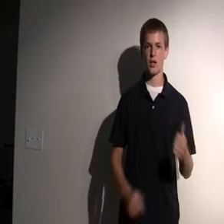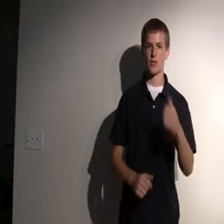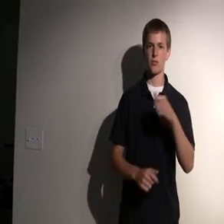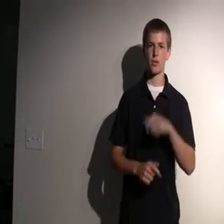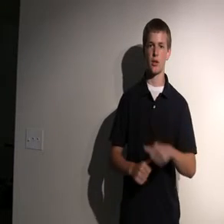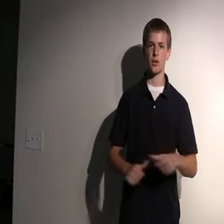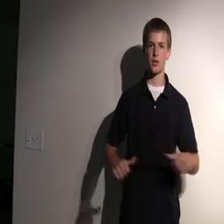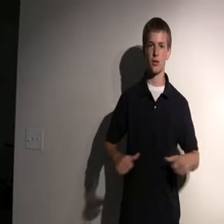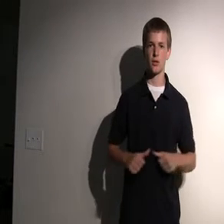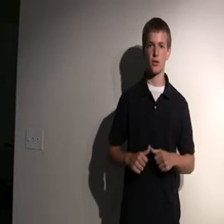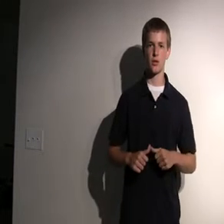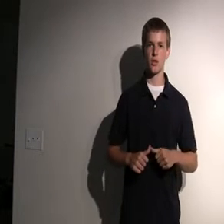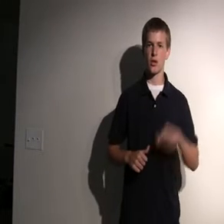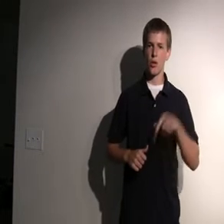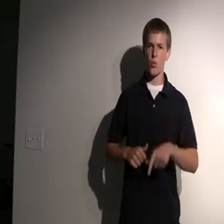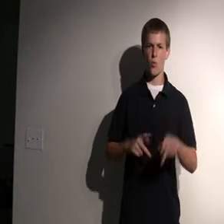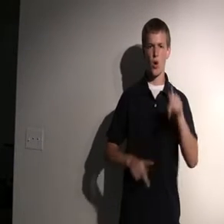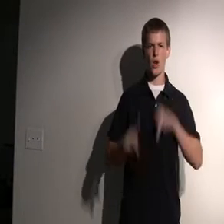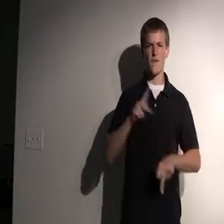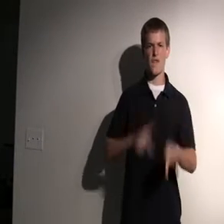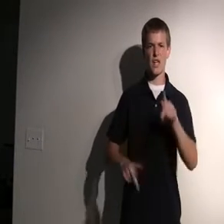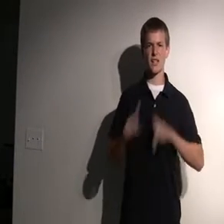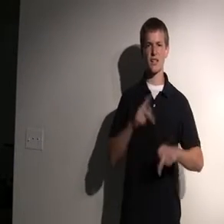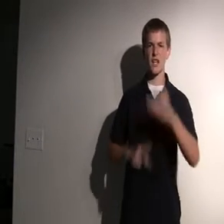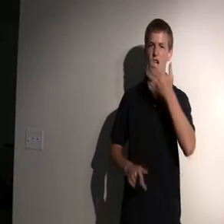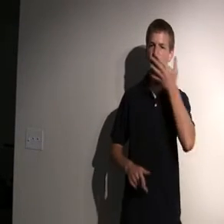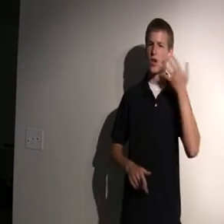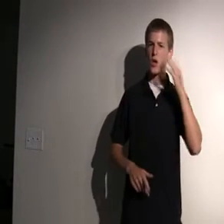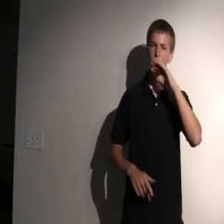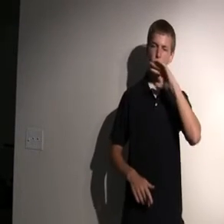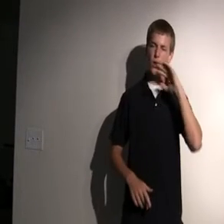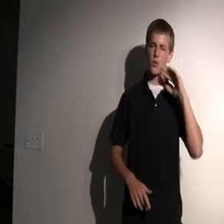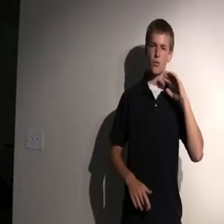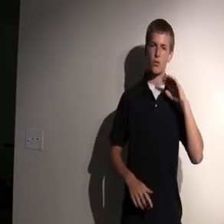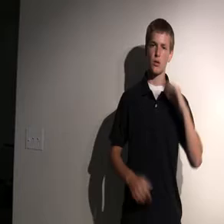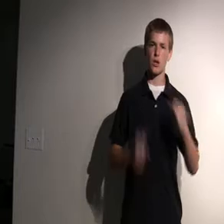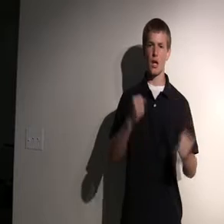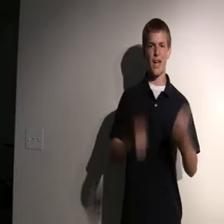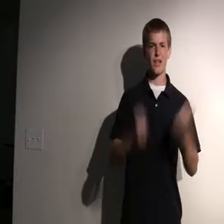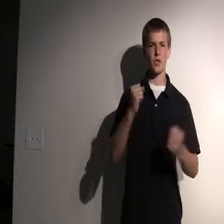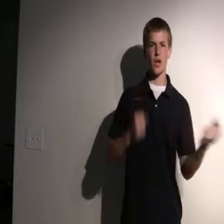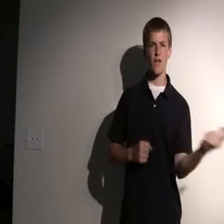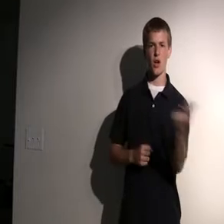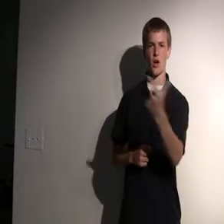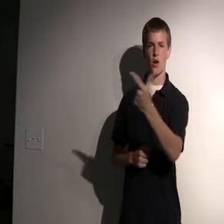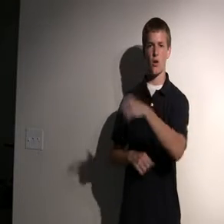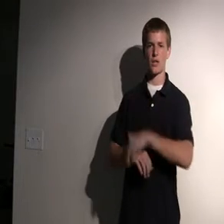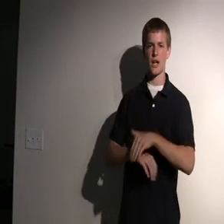place Where the bases are so cold I drive overnight